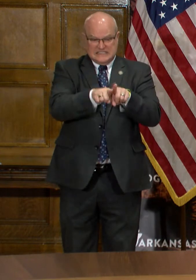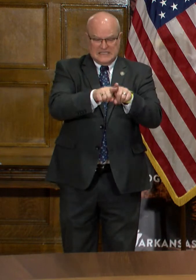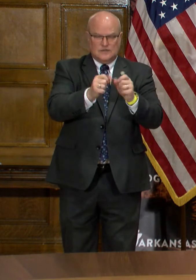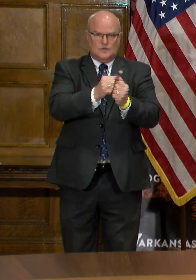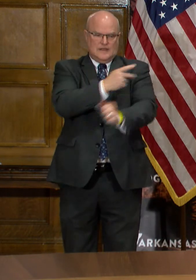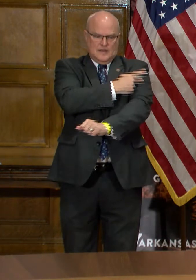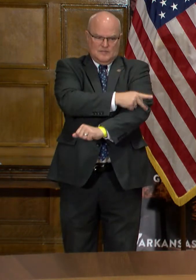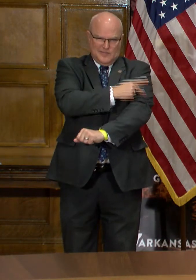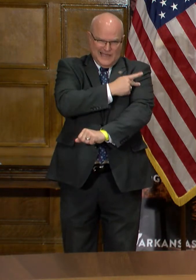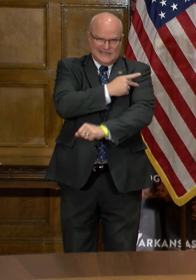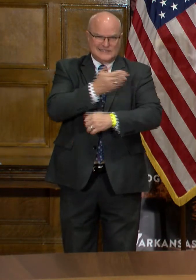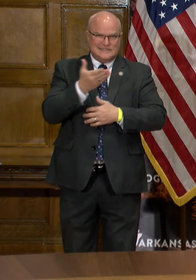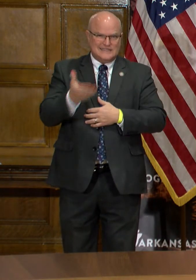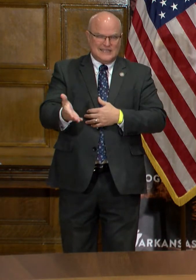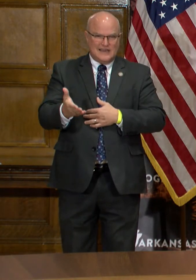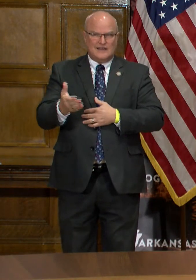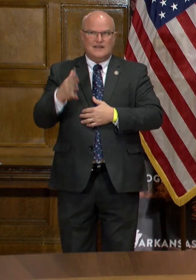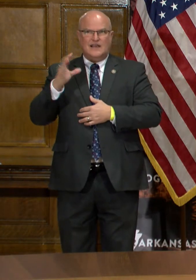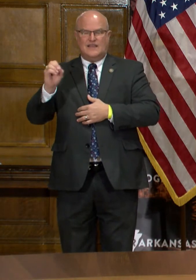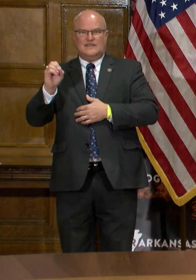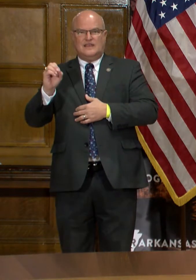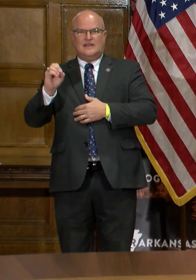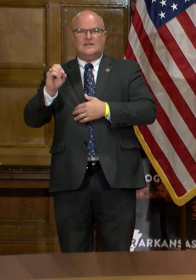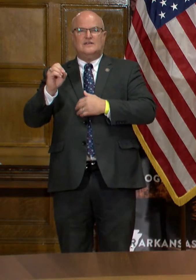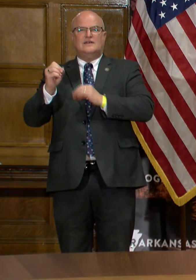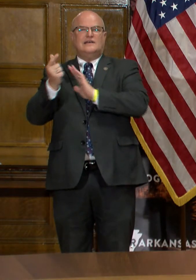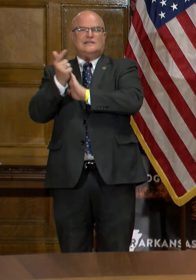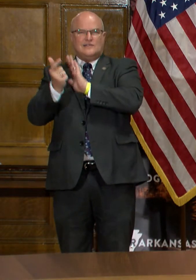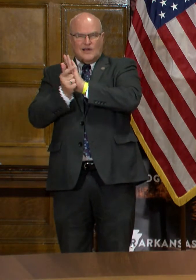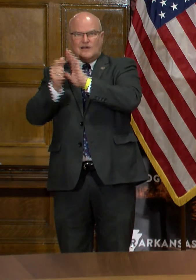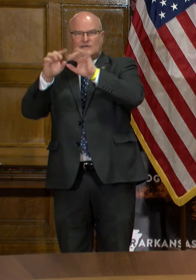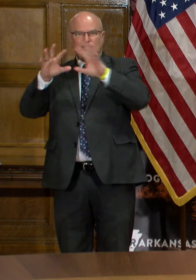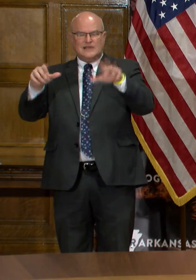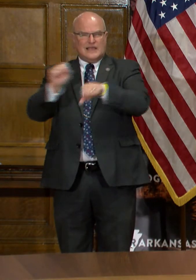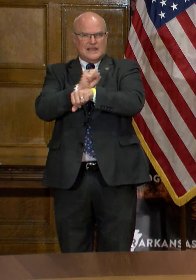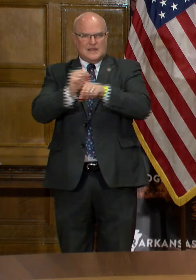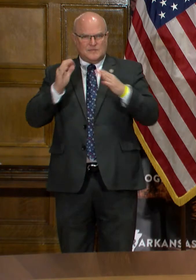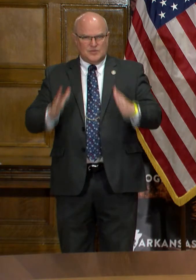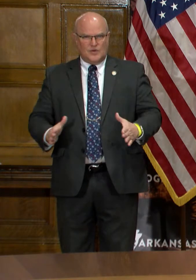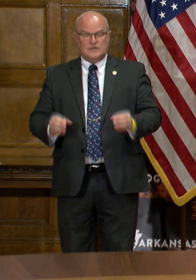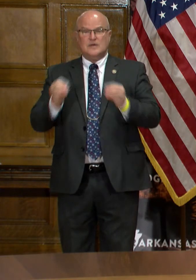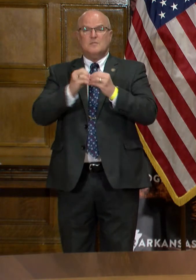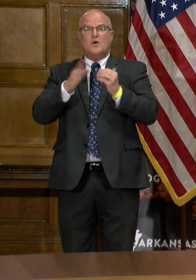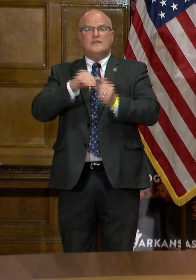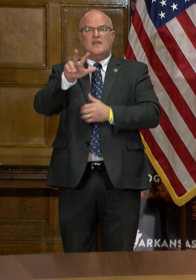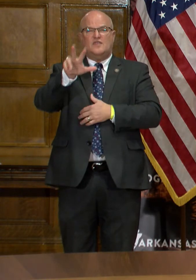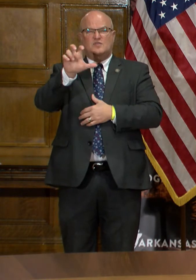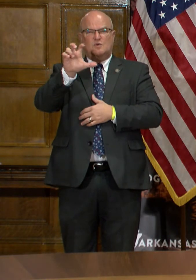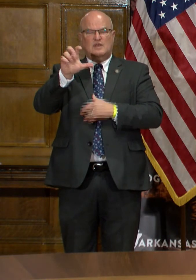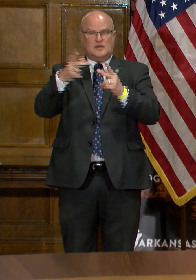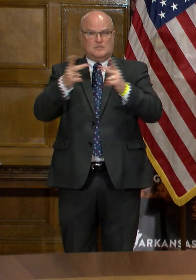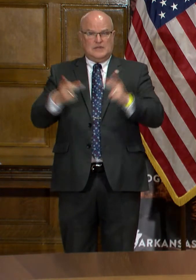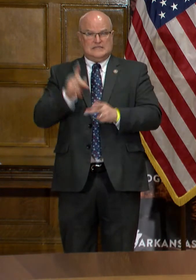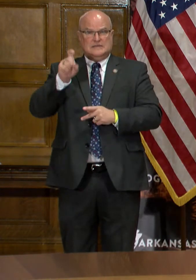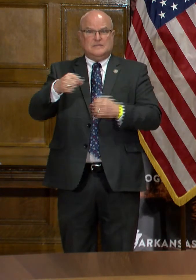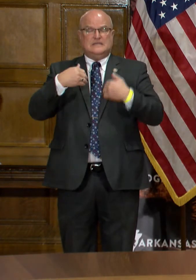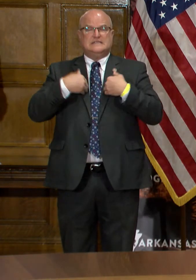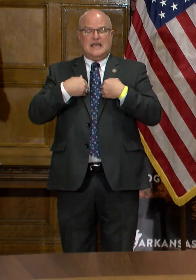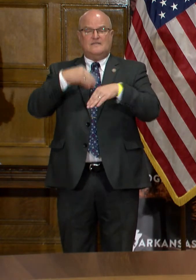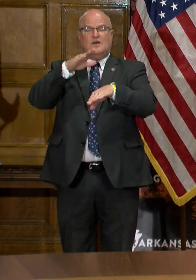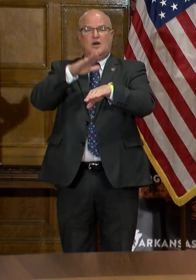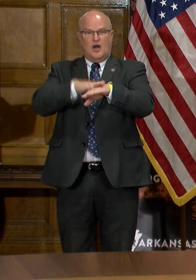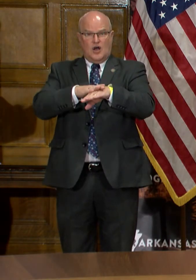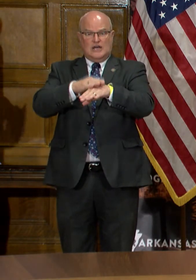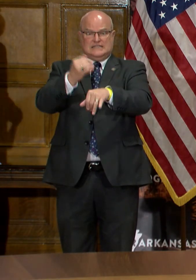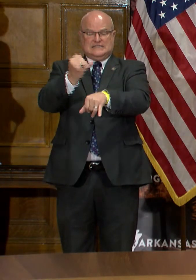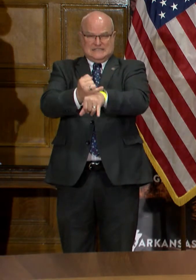patients, their guardians, and our employees. And there are over 300 of these locations that will have to have on-site